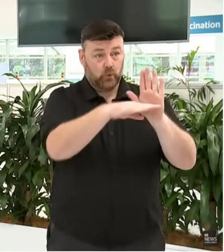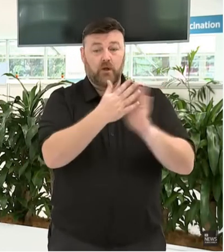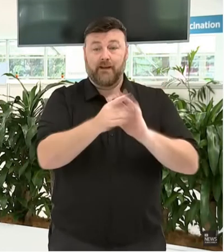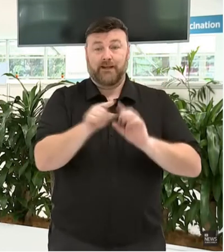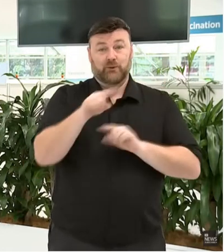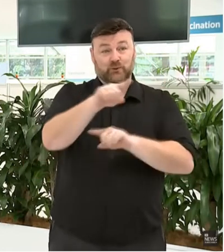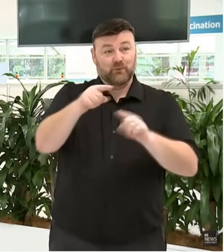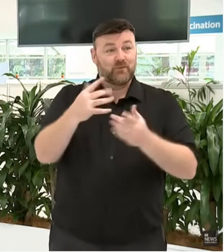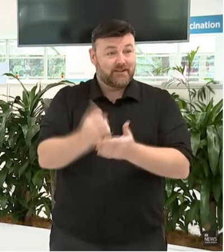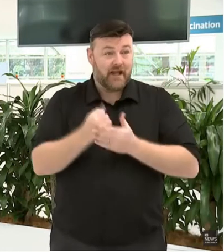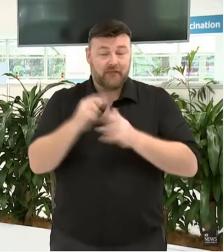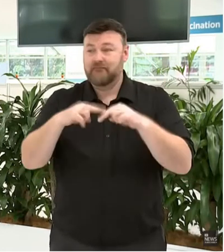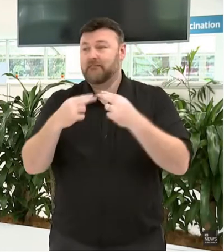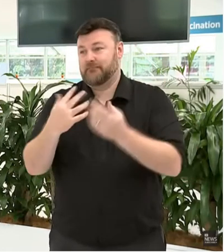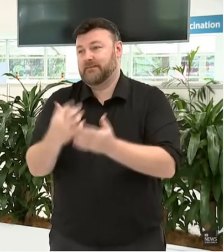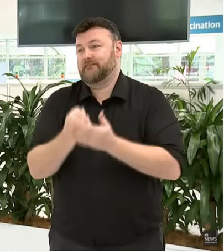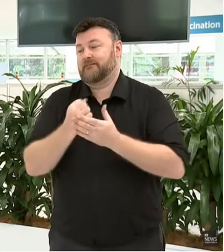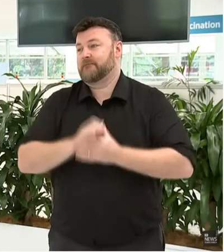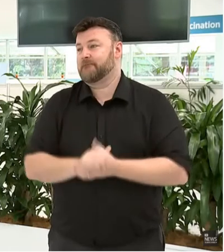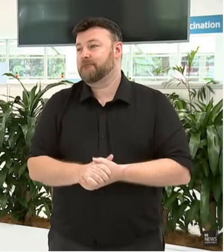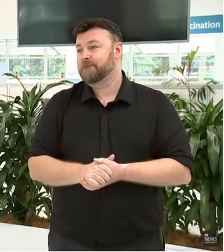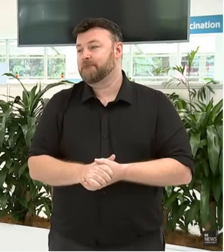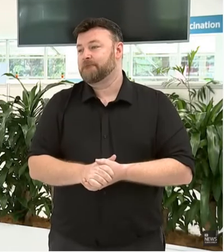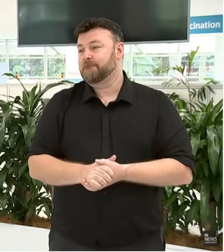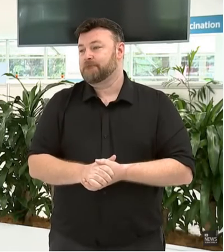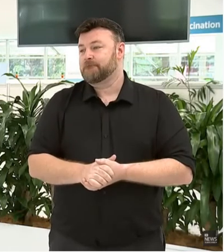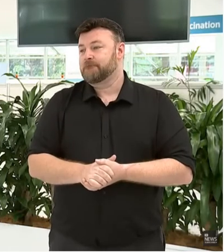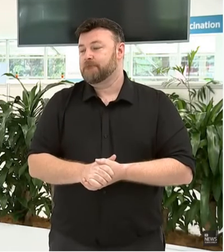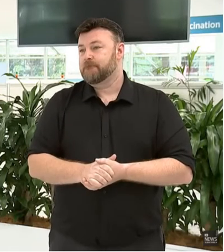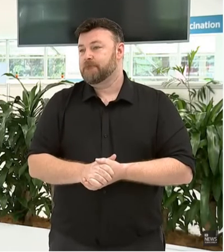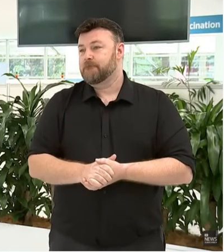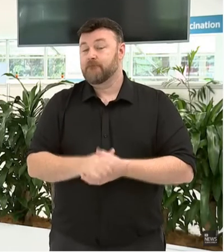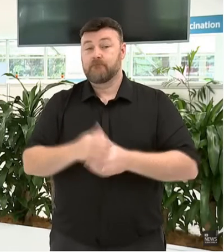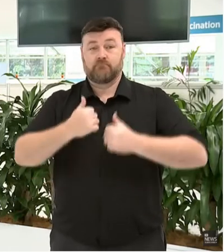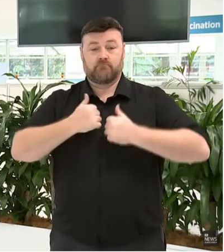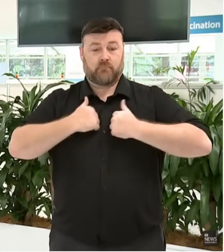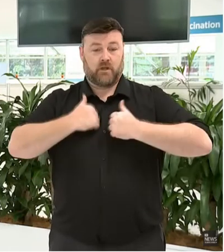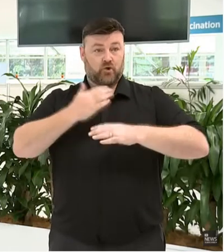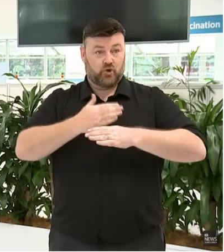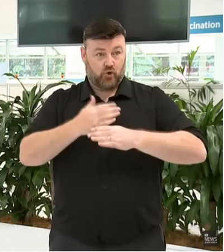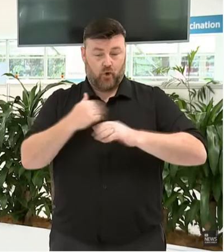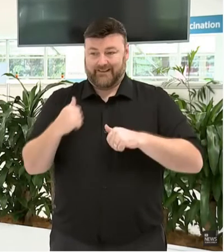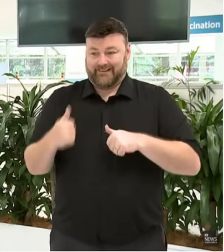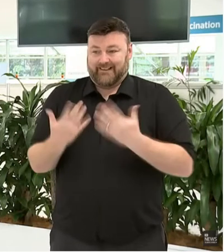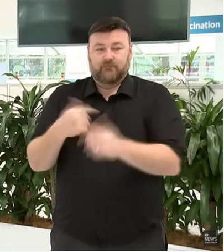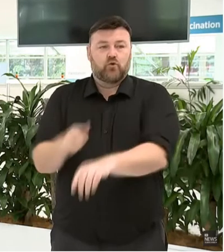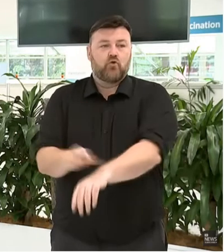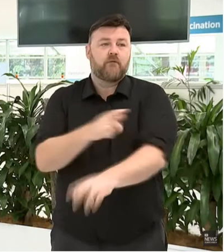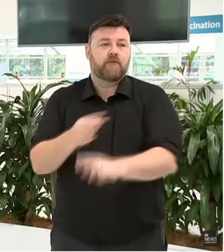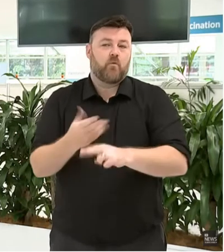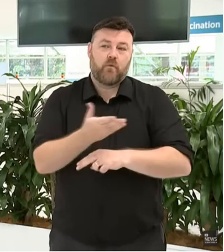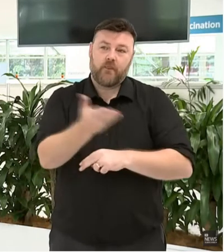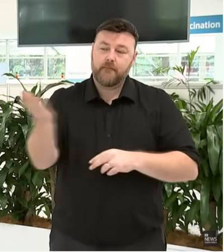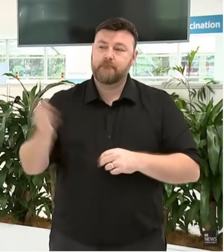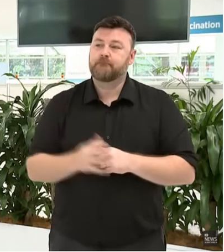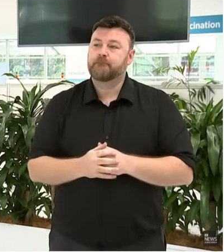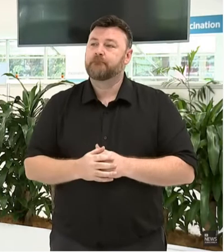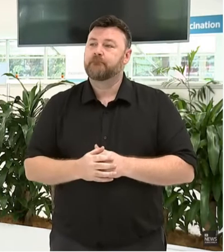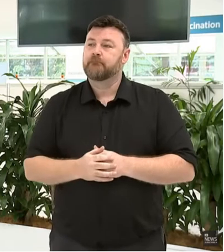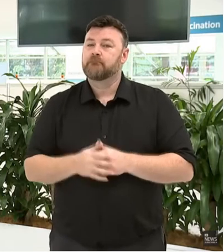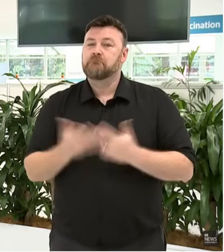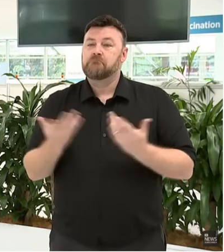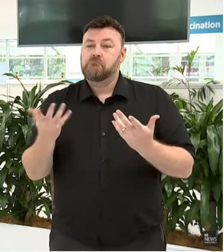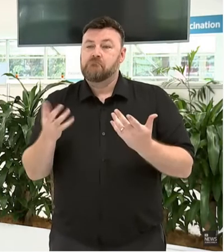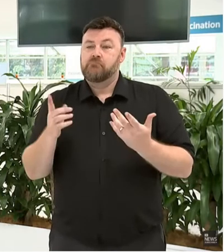members, but we are about instilling confidence in our people. Confidence has been key, whether that's consumer